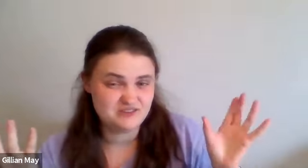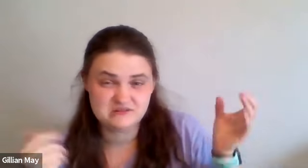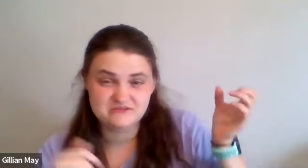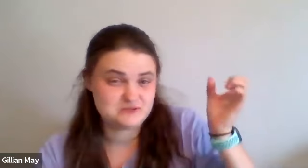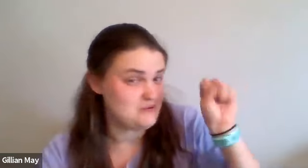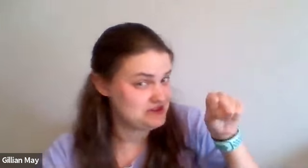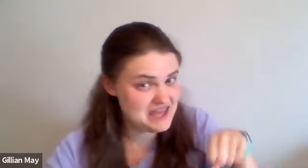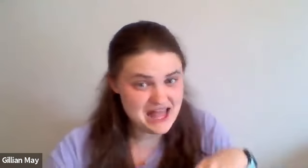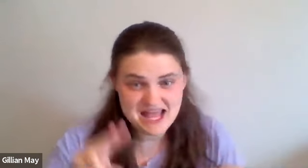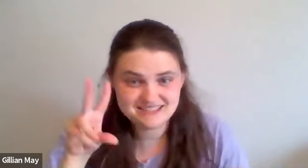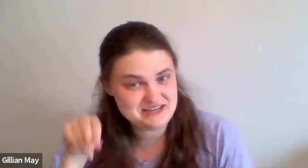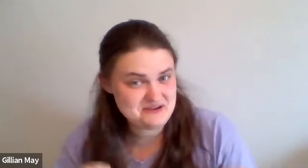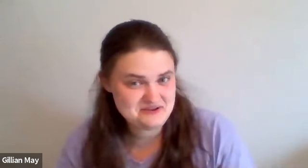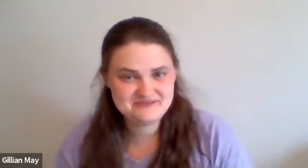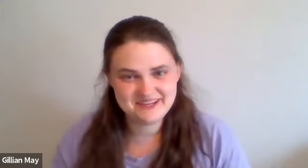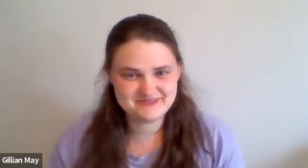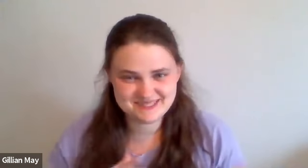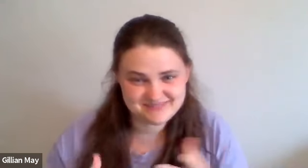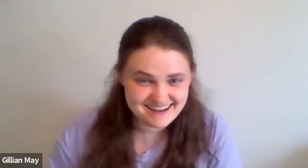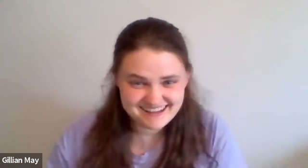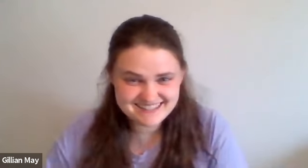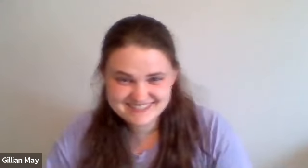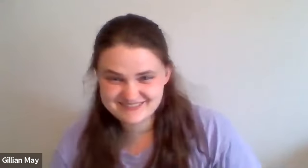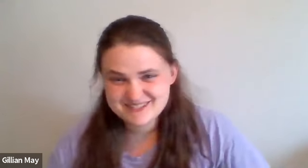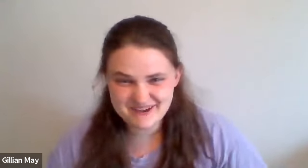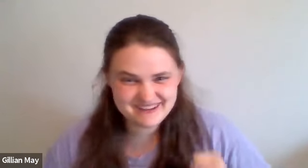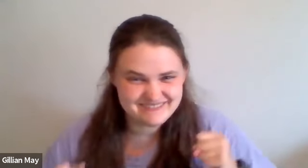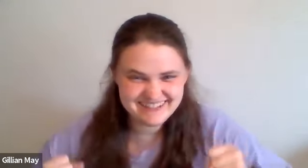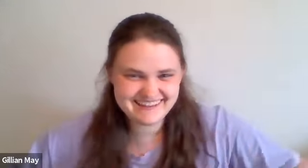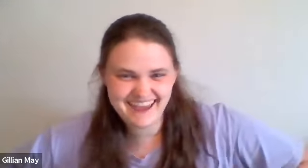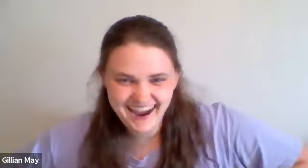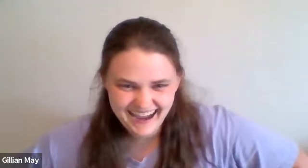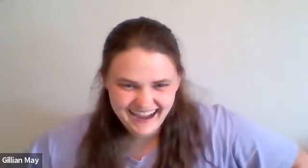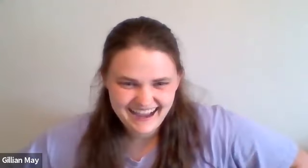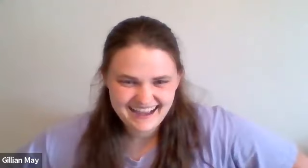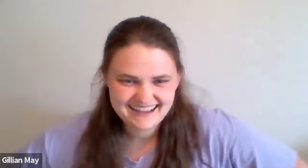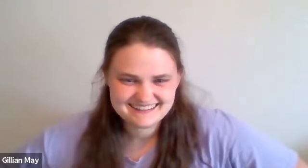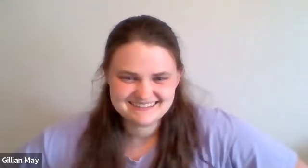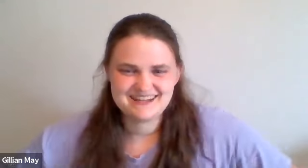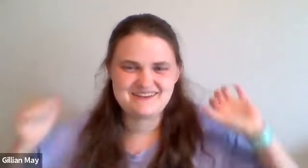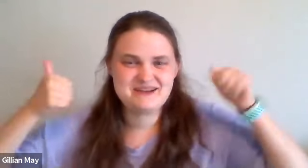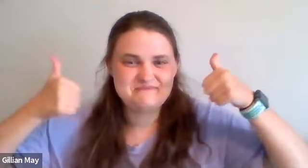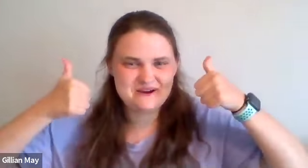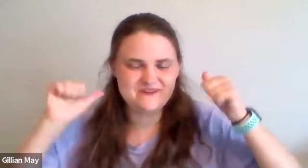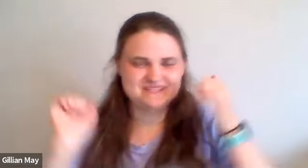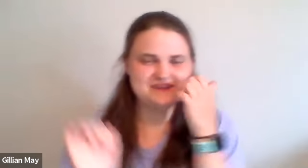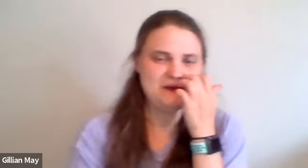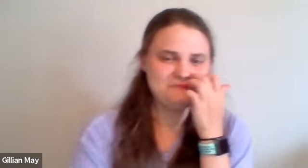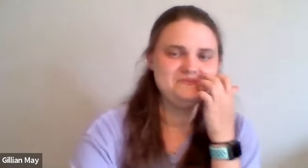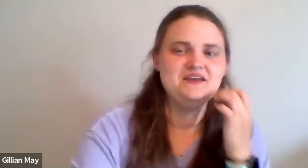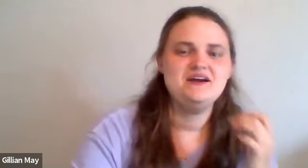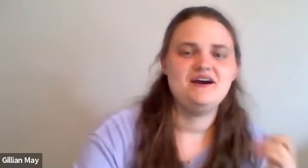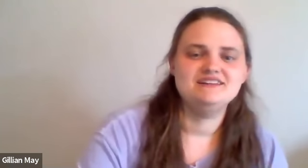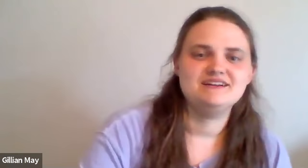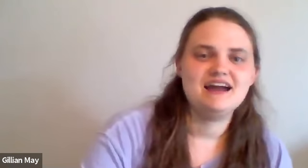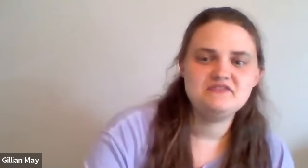can respond with yes, no, give me some signs to respond with. All right, perfect. Okay. All right, so I gotta